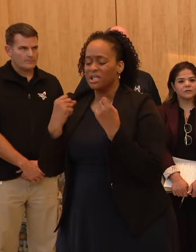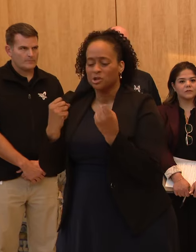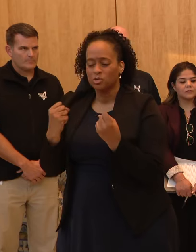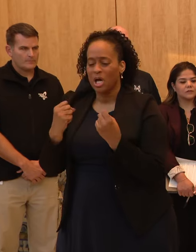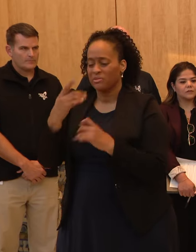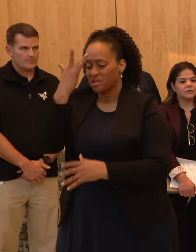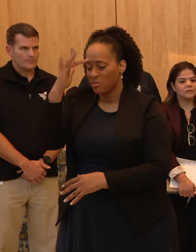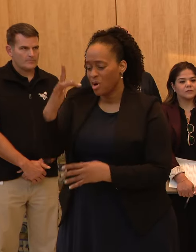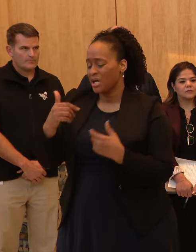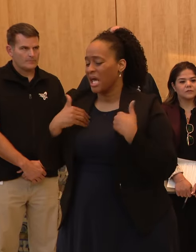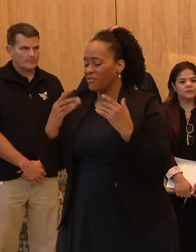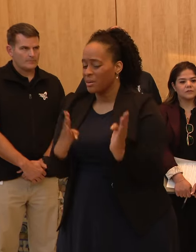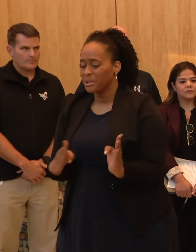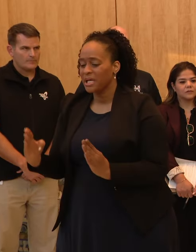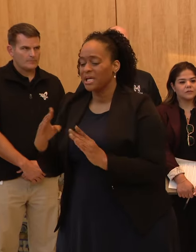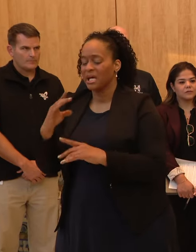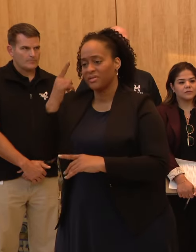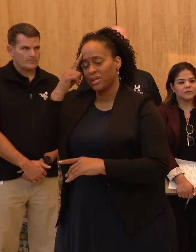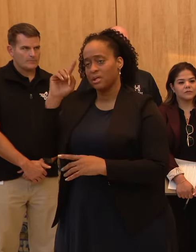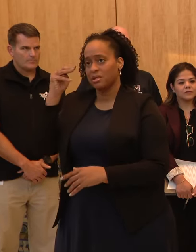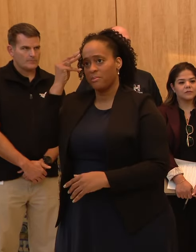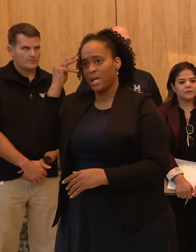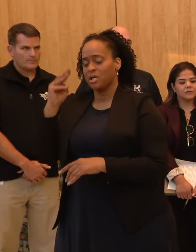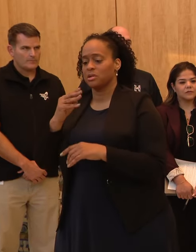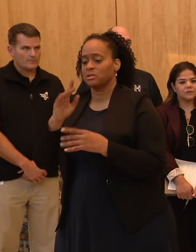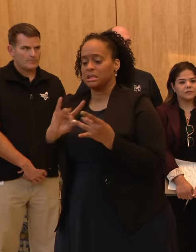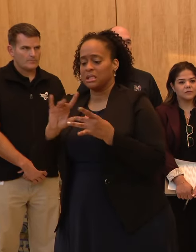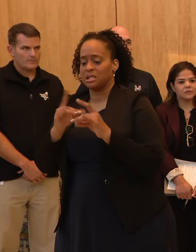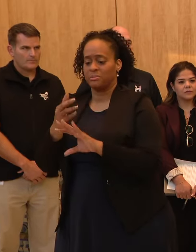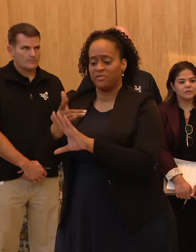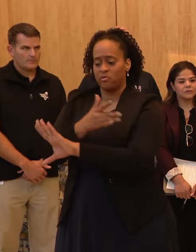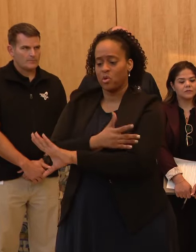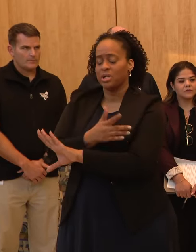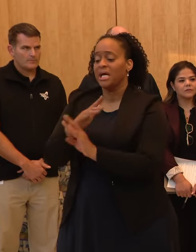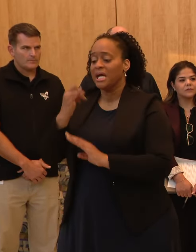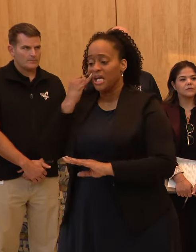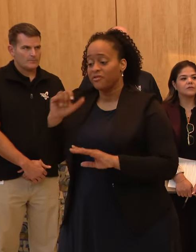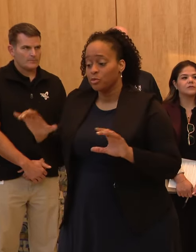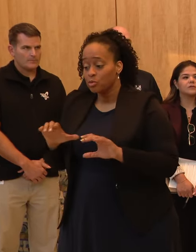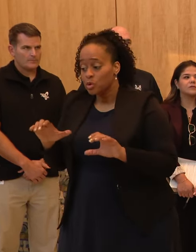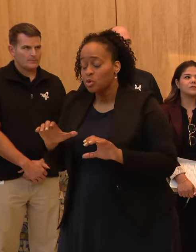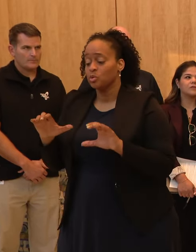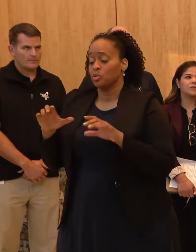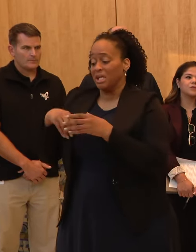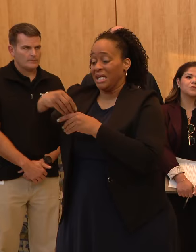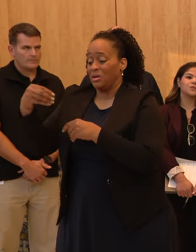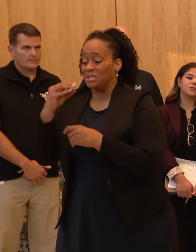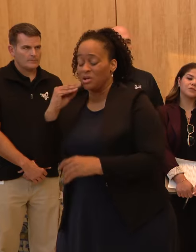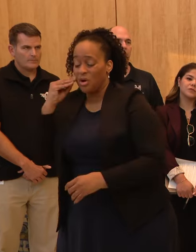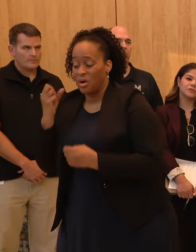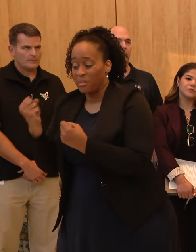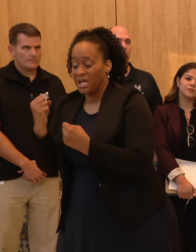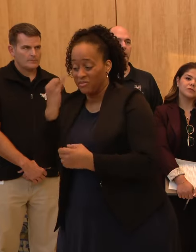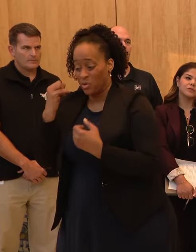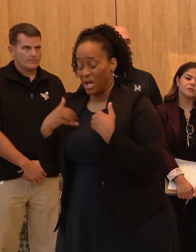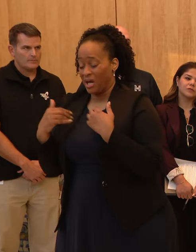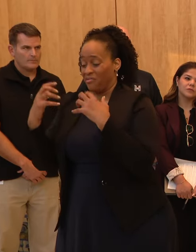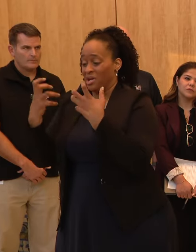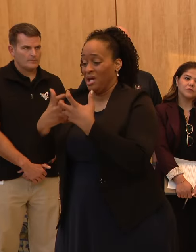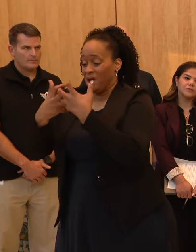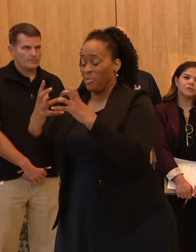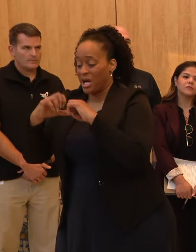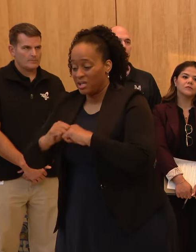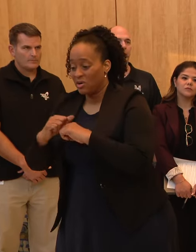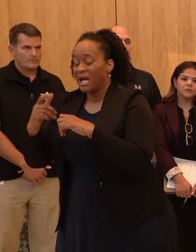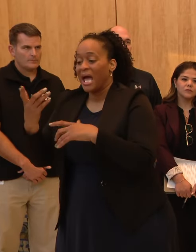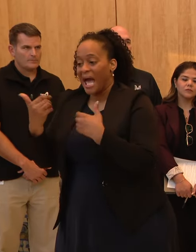have a plan. I think earlier the mayor said in the earlier news conference that if you do venture out and you happen to have a breakdown, have a